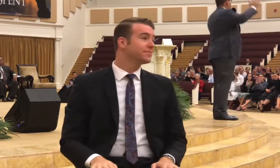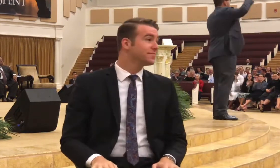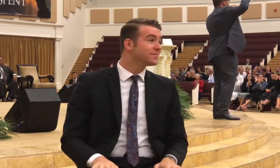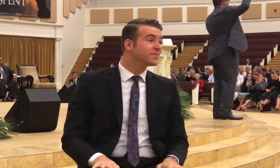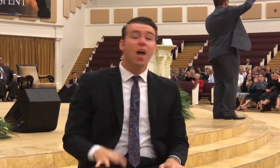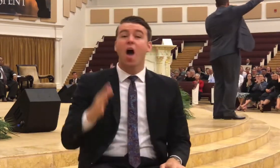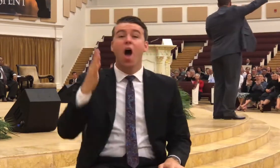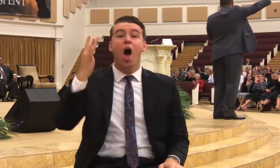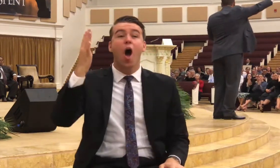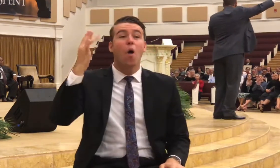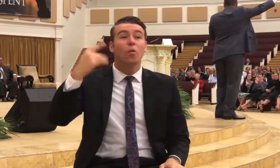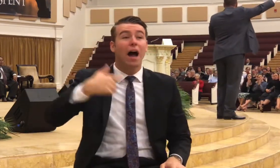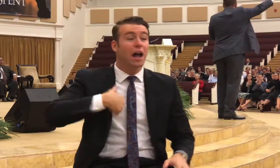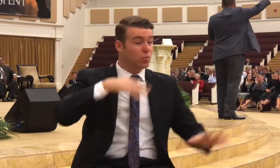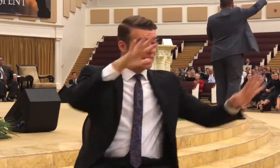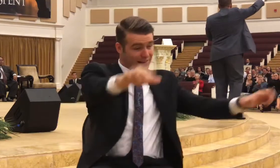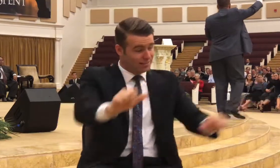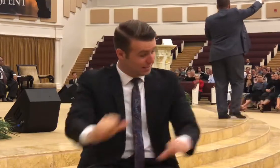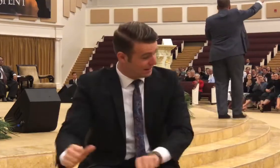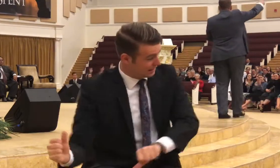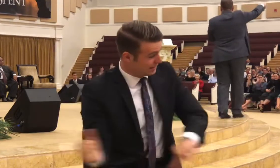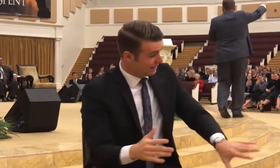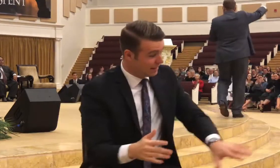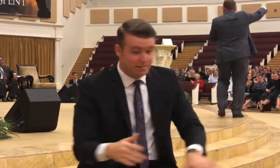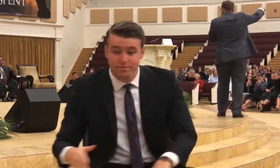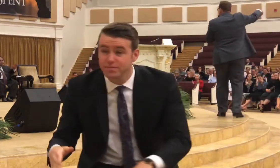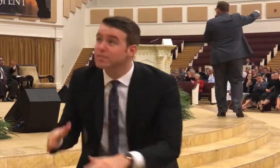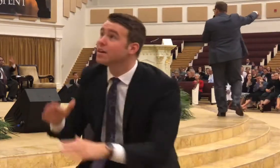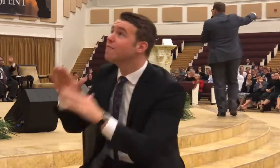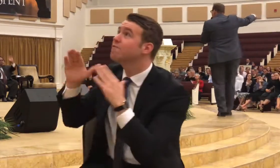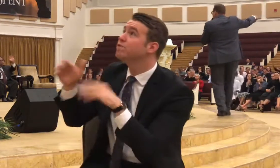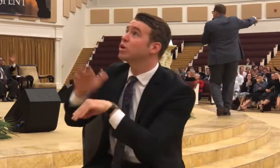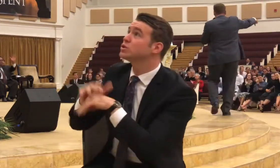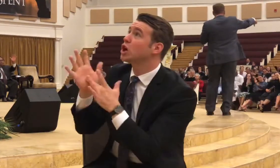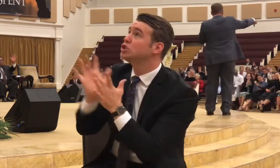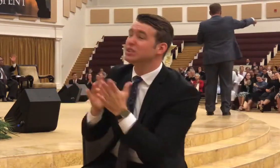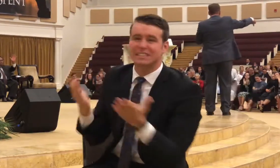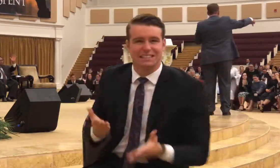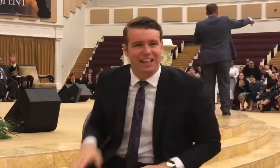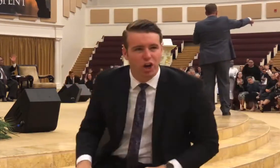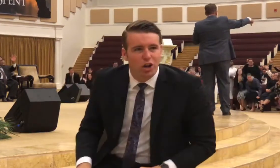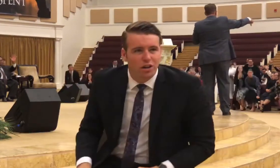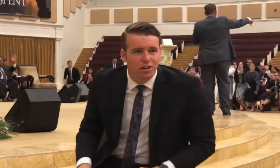Why don't we leave all that out there and let's just come focus on Jesus when we get in here.